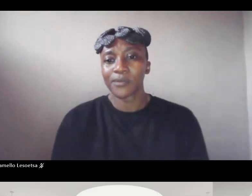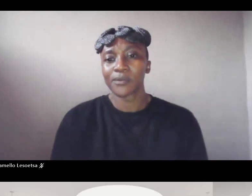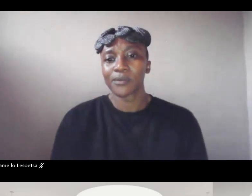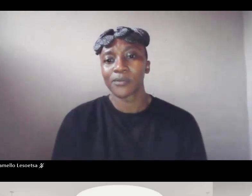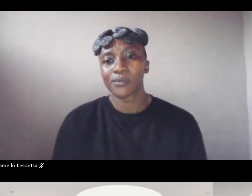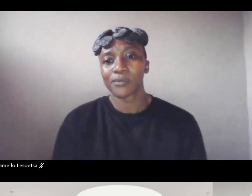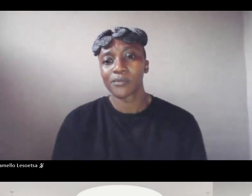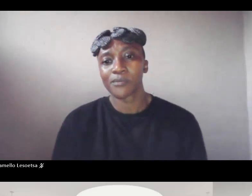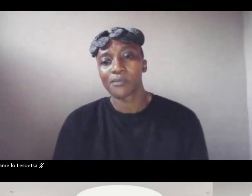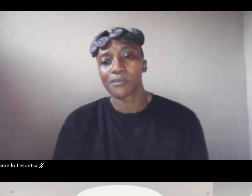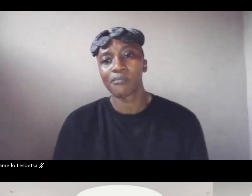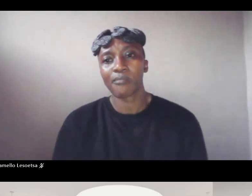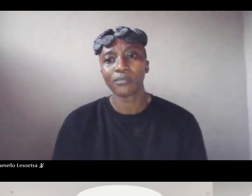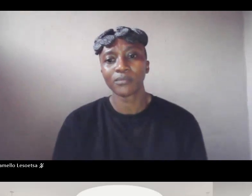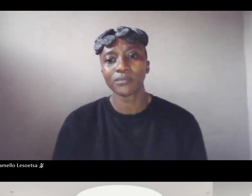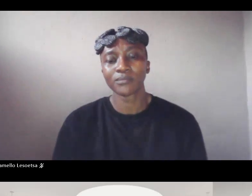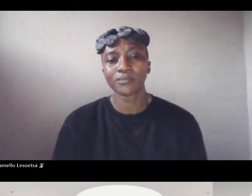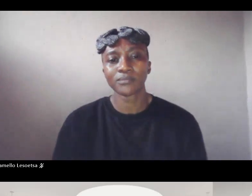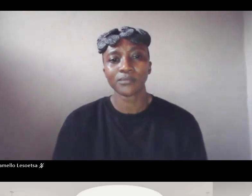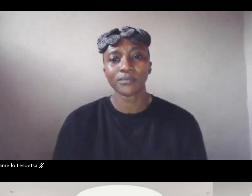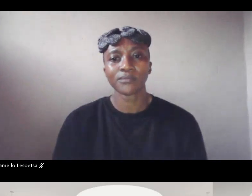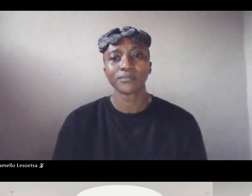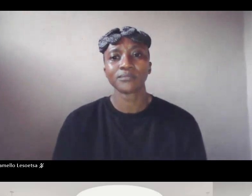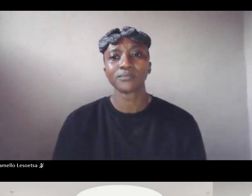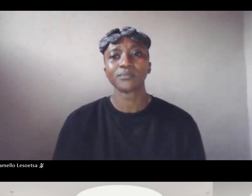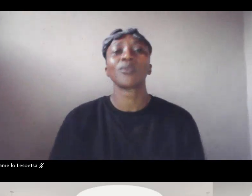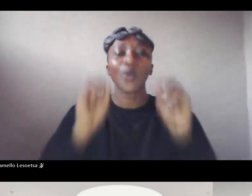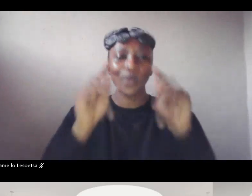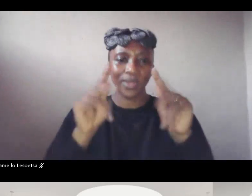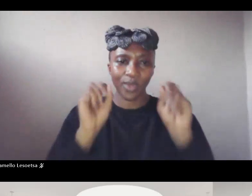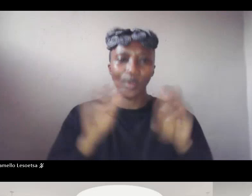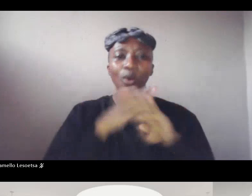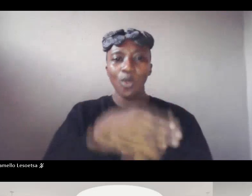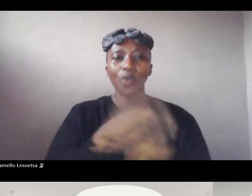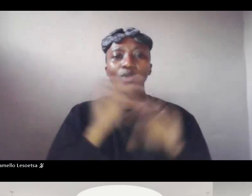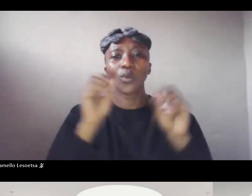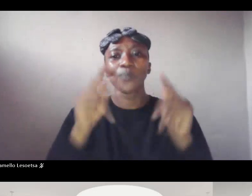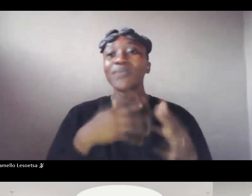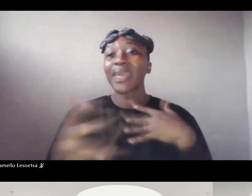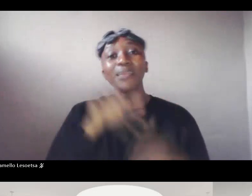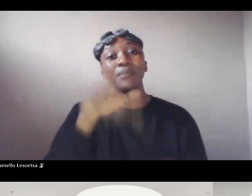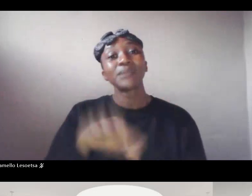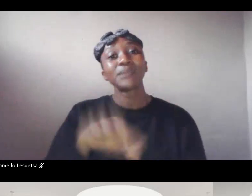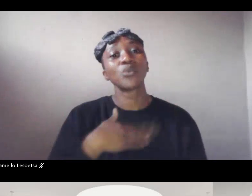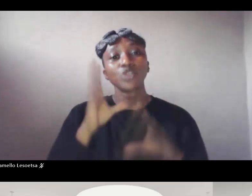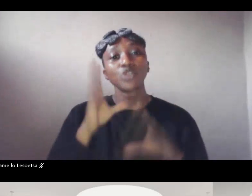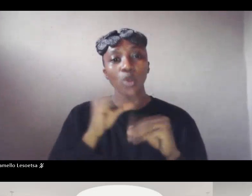Sorry, it's an old one. Oh, it's an old one. Okay. Any other person want to weigh in?